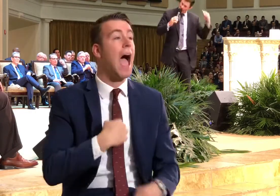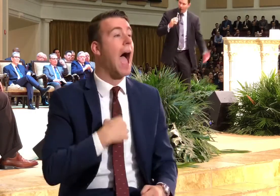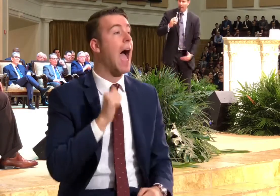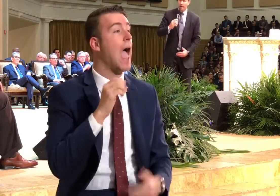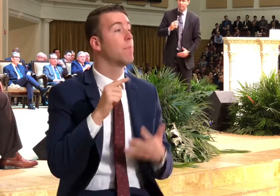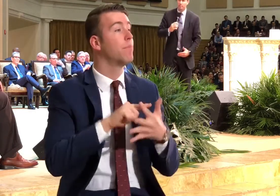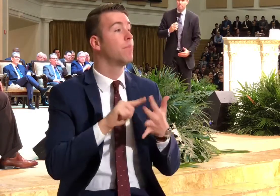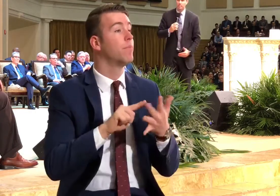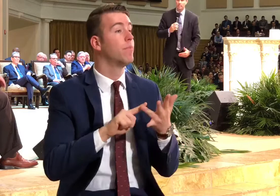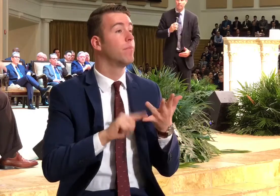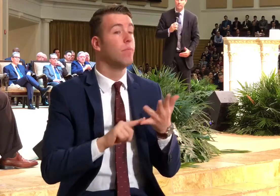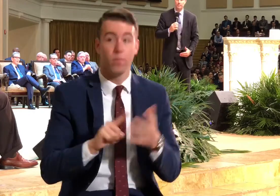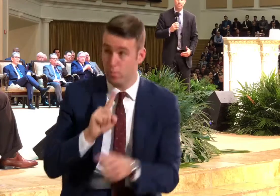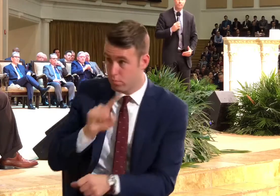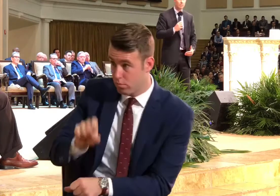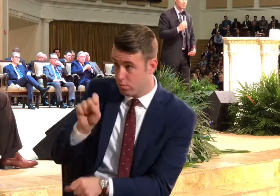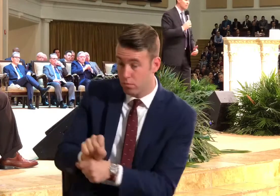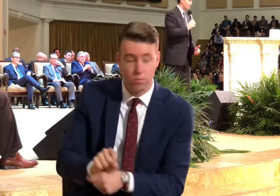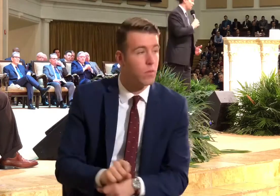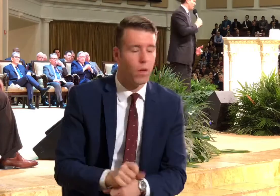say they are.